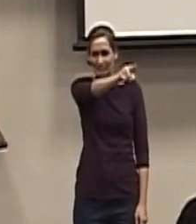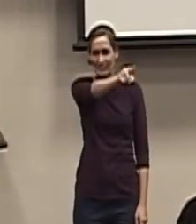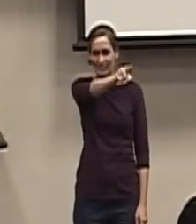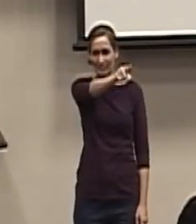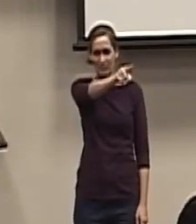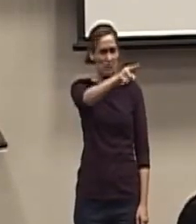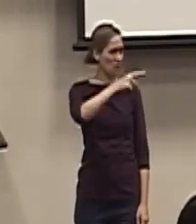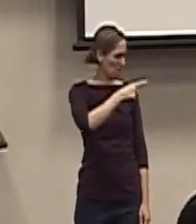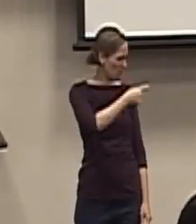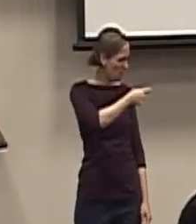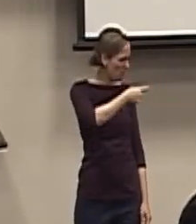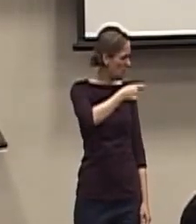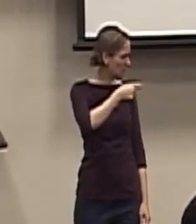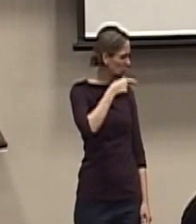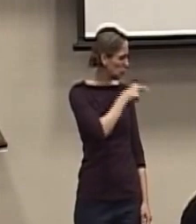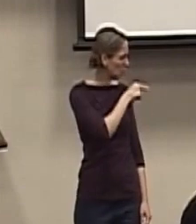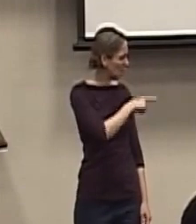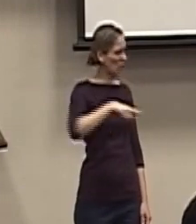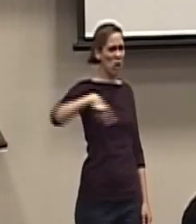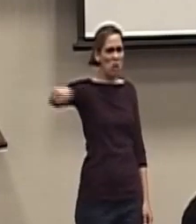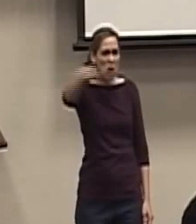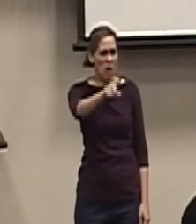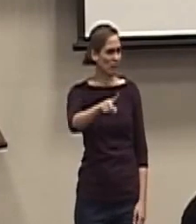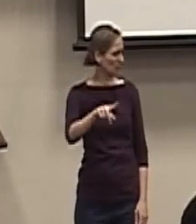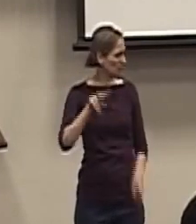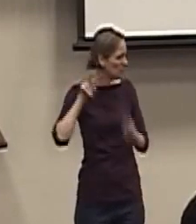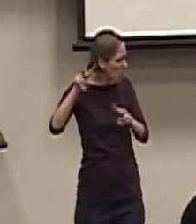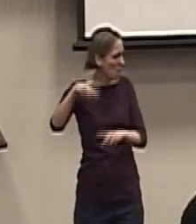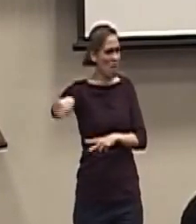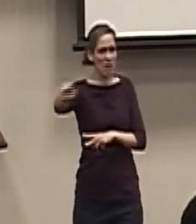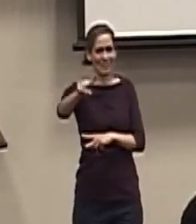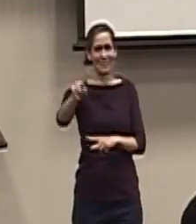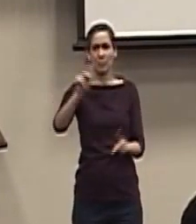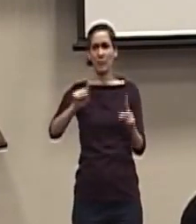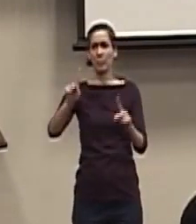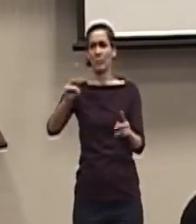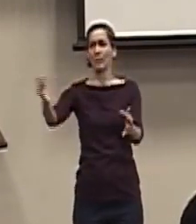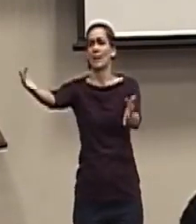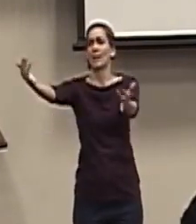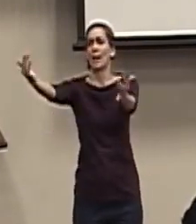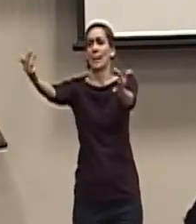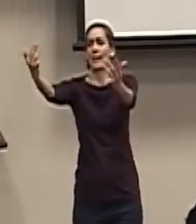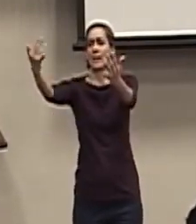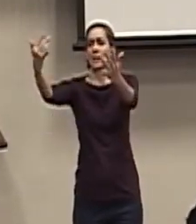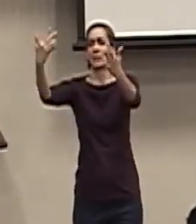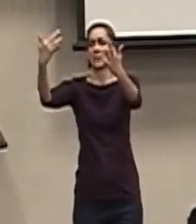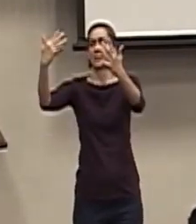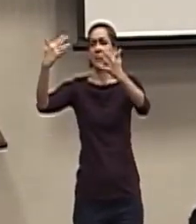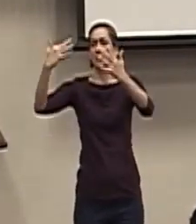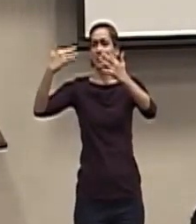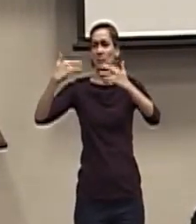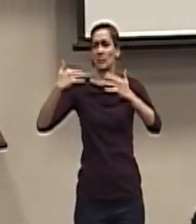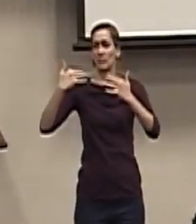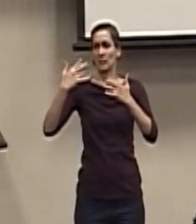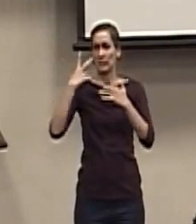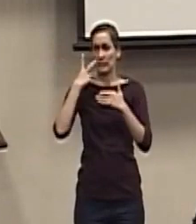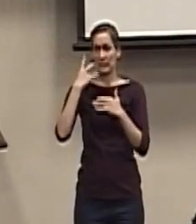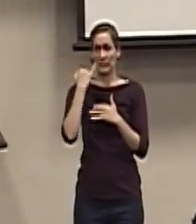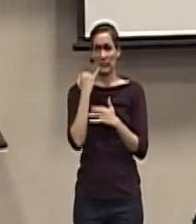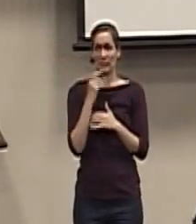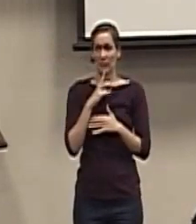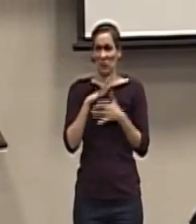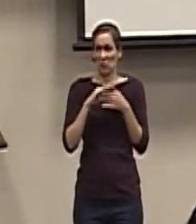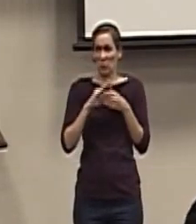He's pointing to a group of people cresting a hill that are coming to find out whether or not this woman that has reported her story